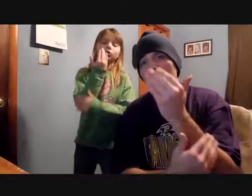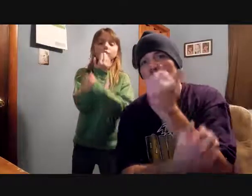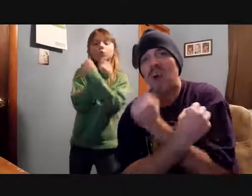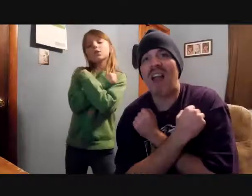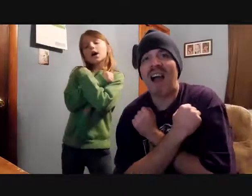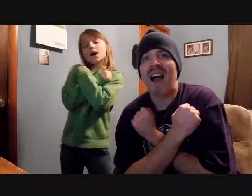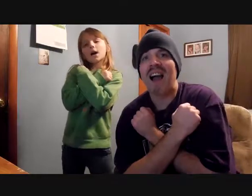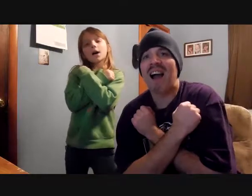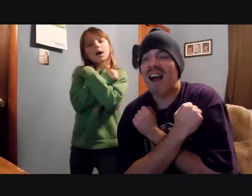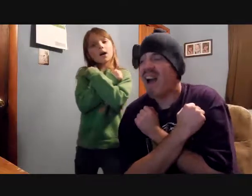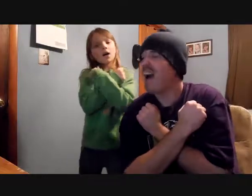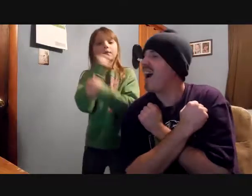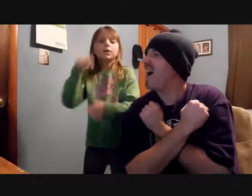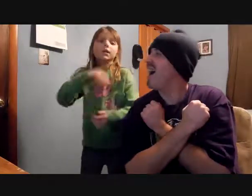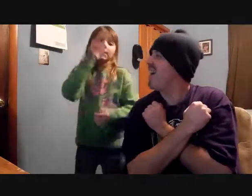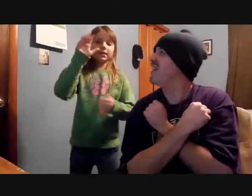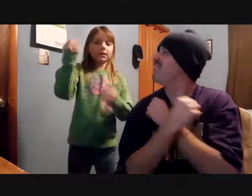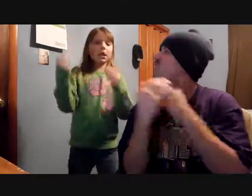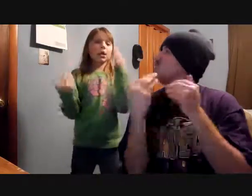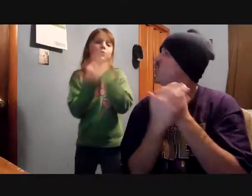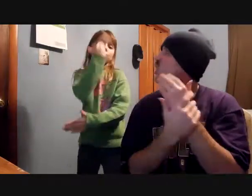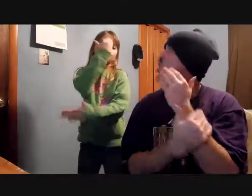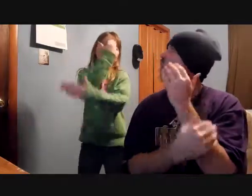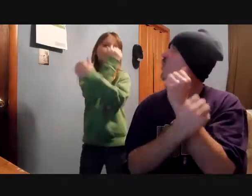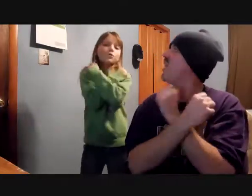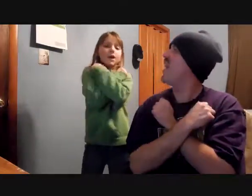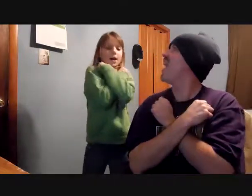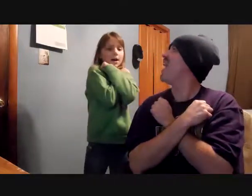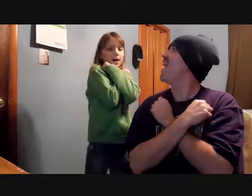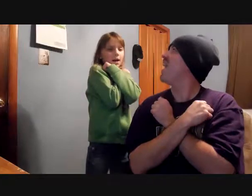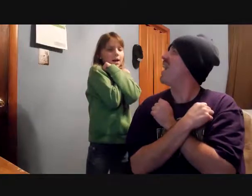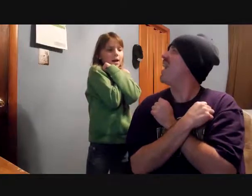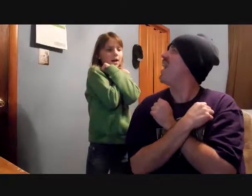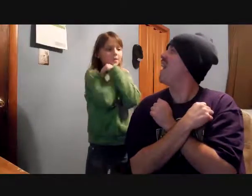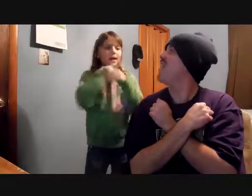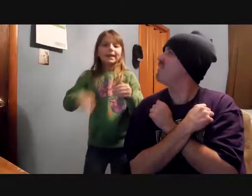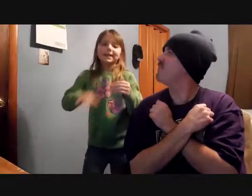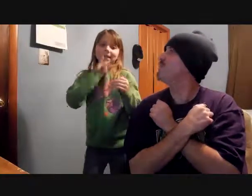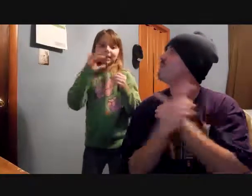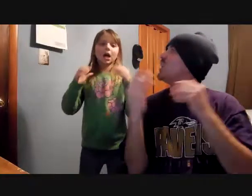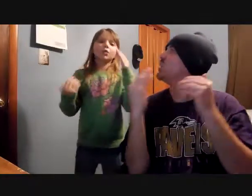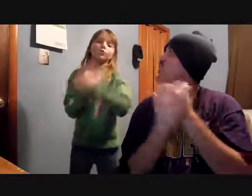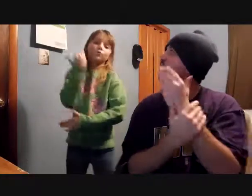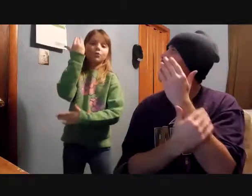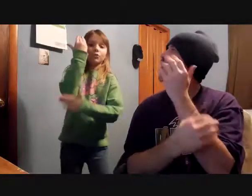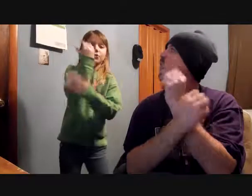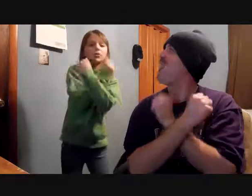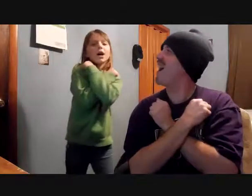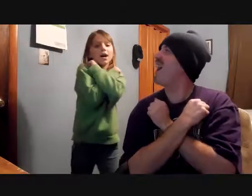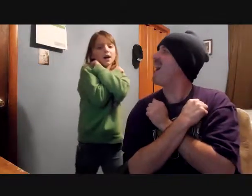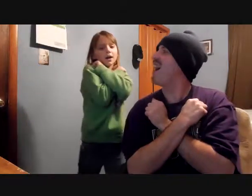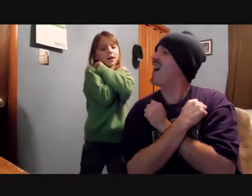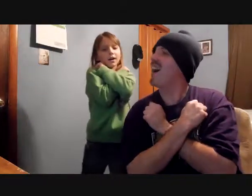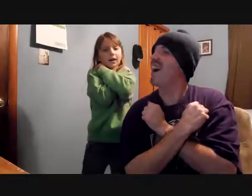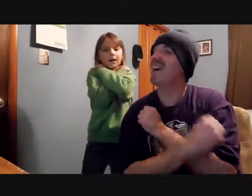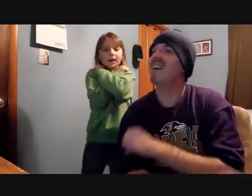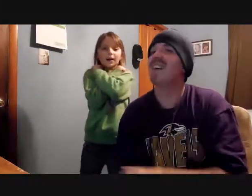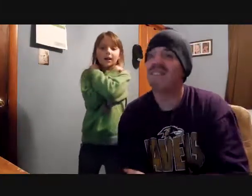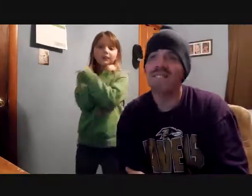You're the only I want to do You're alive,